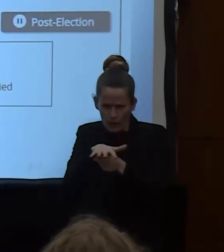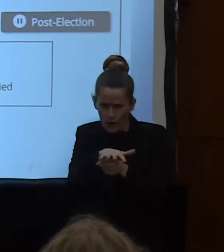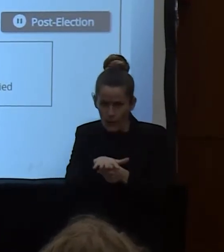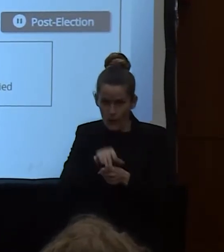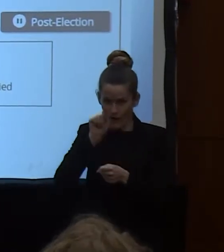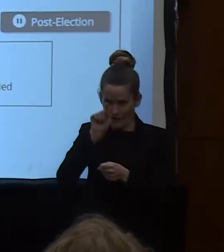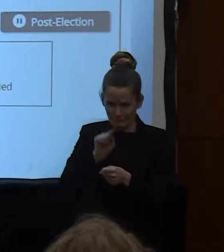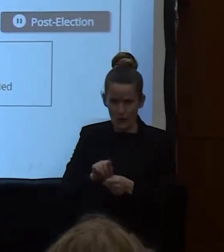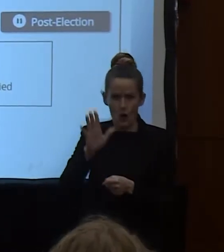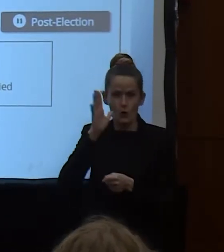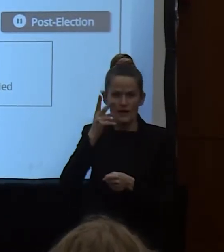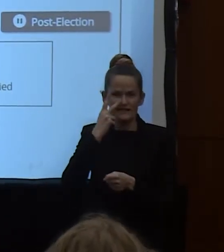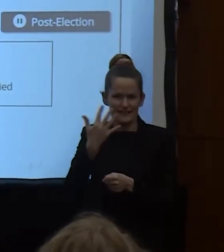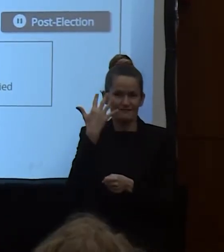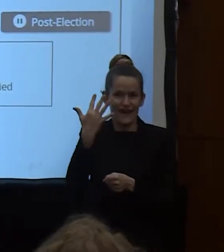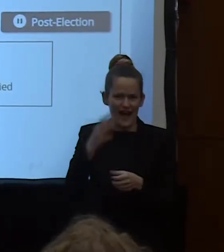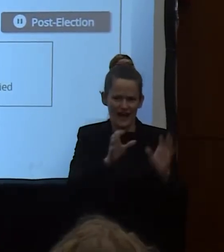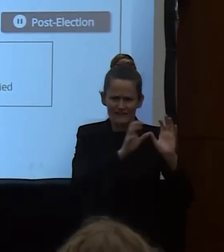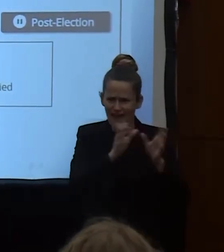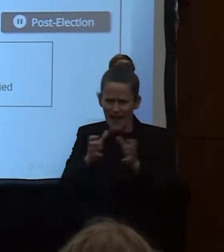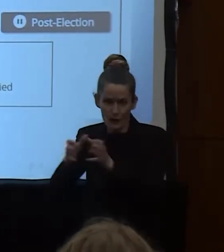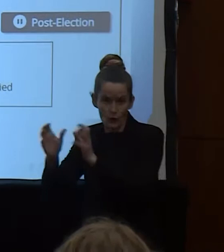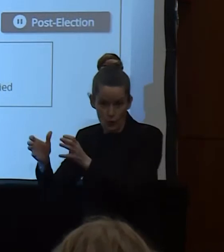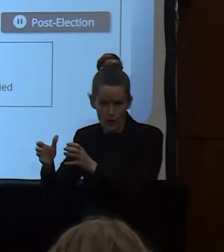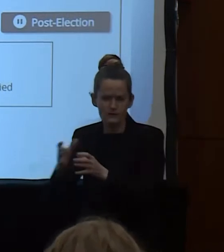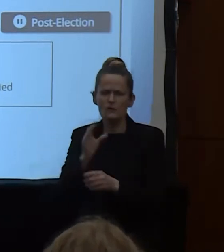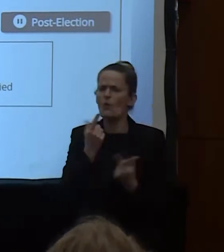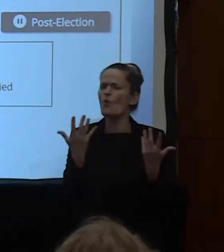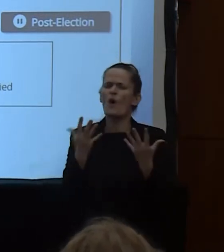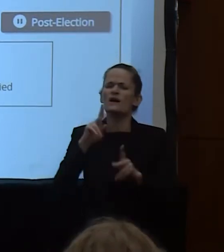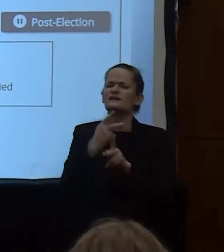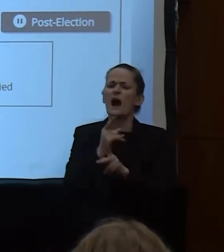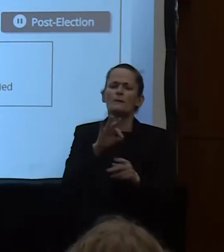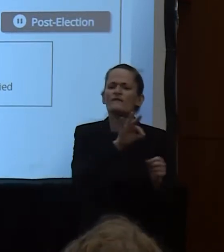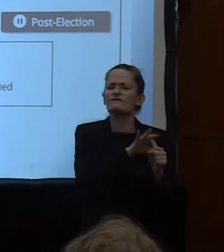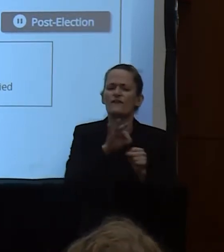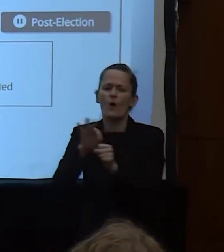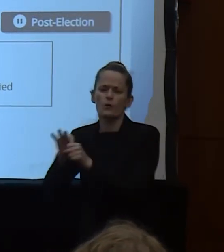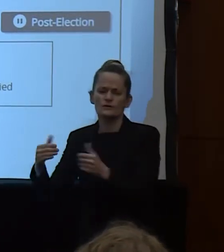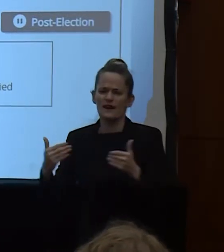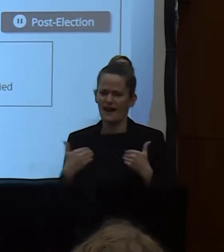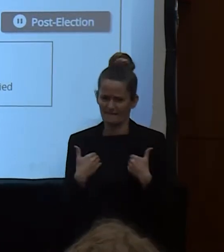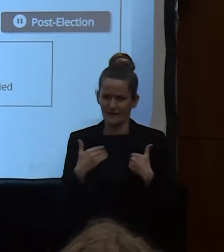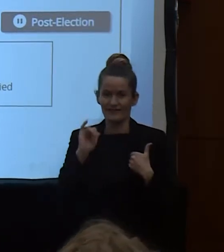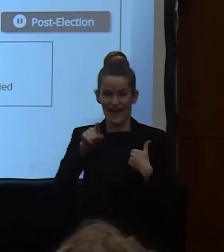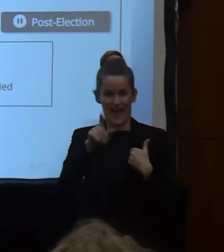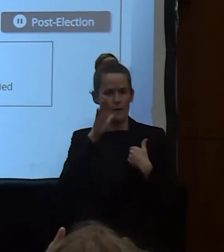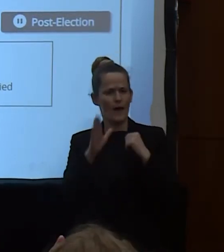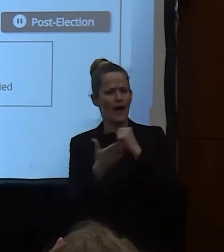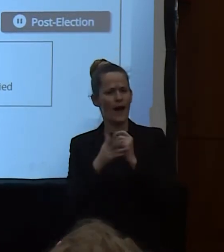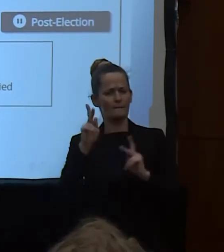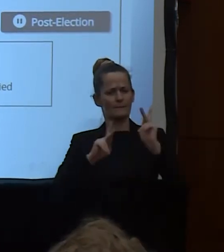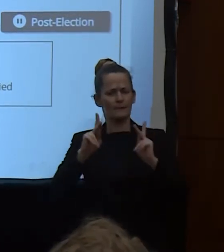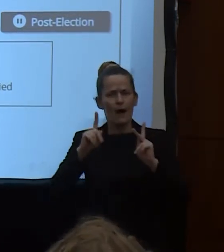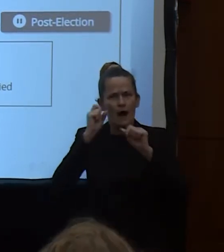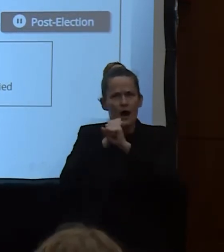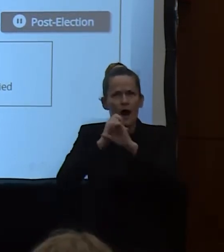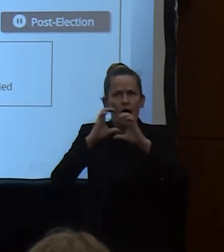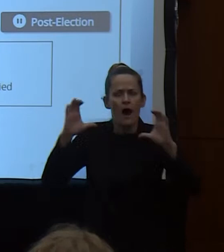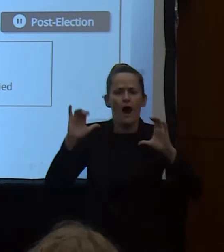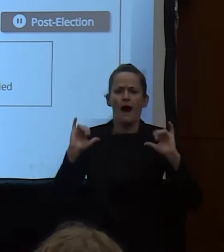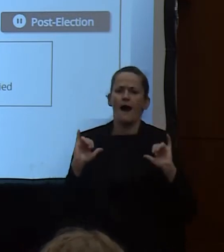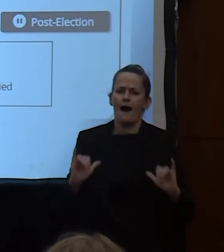of types of votes across the top. This is to help give our voters a better understanding of the results